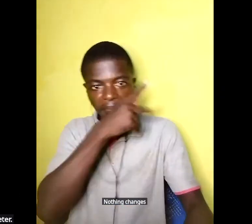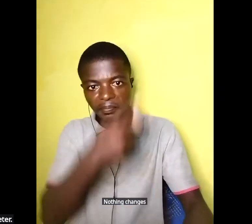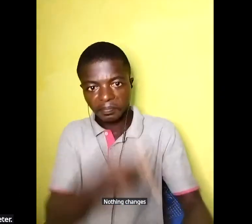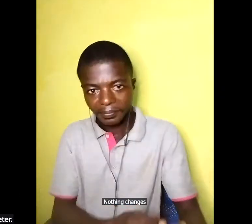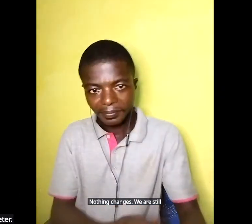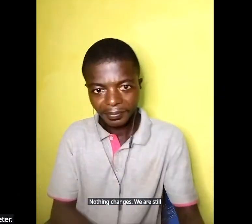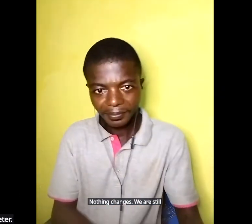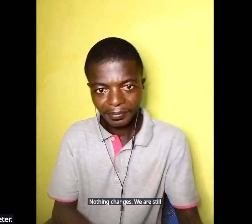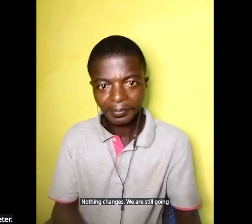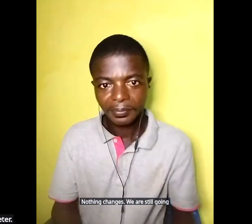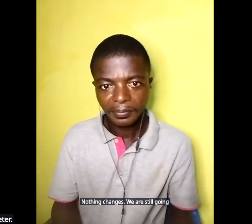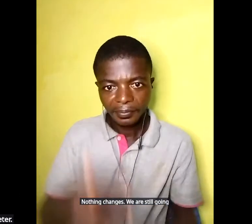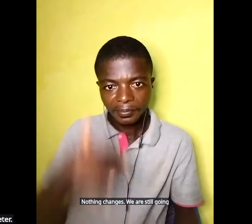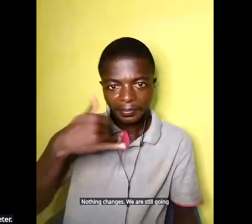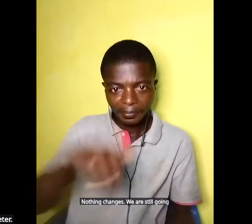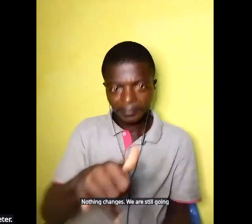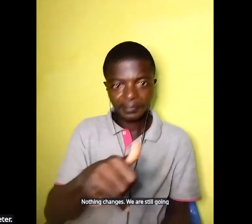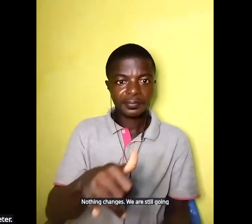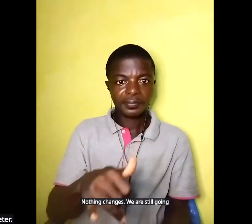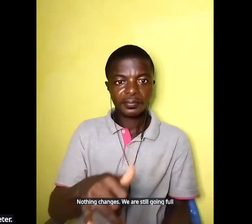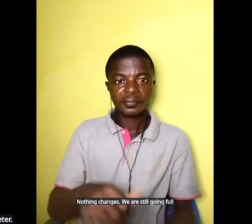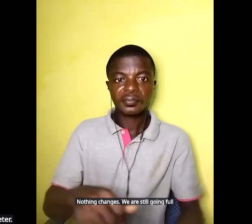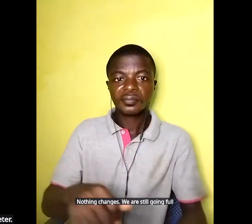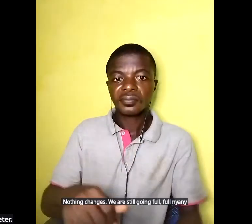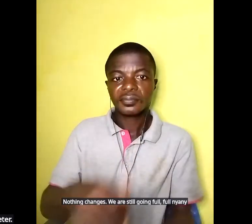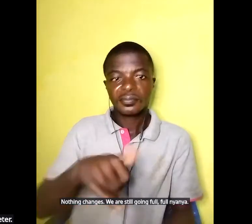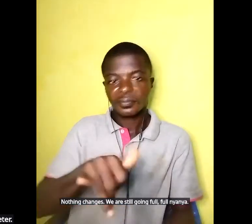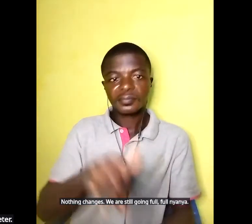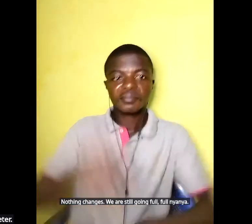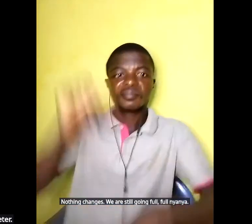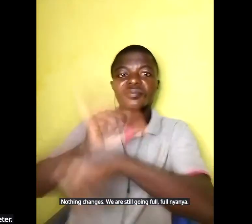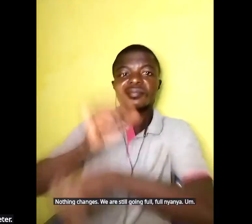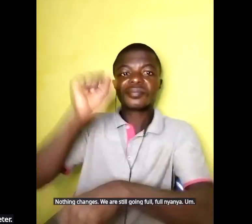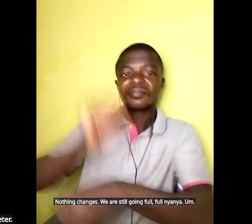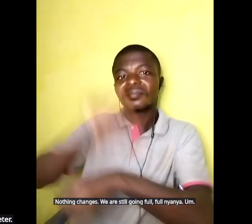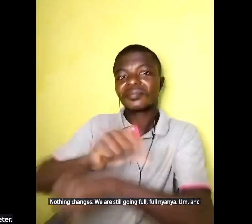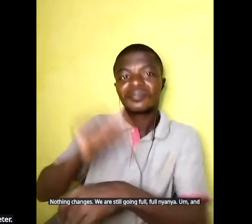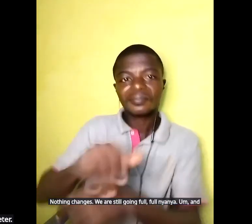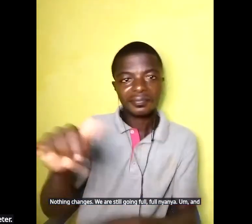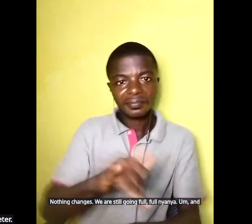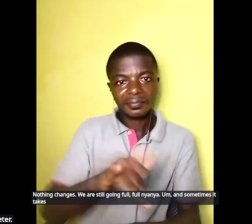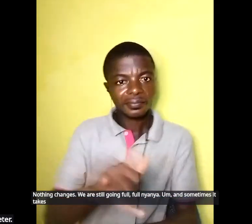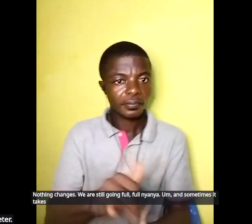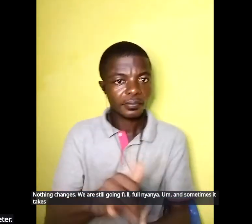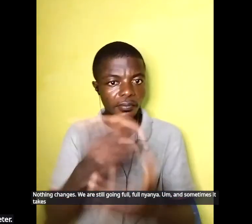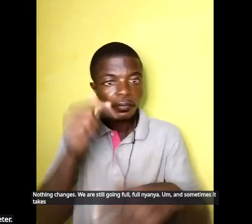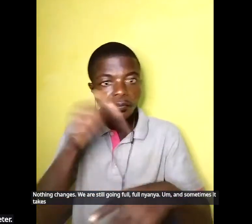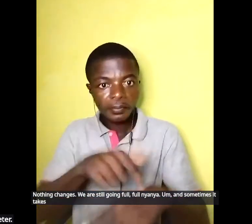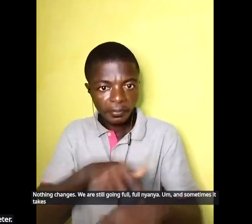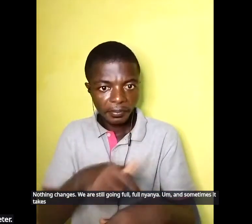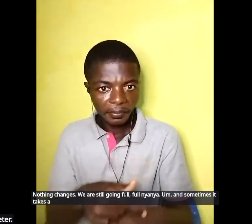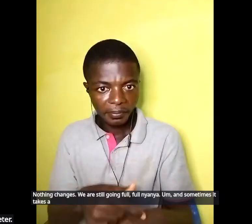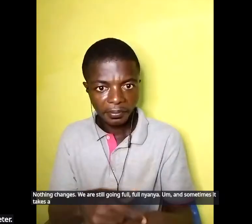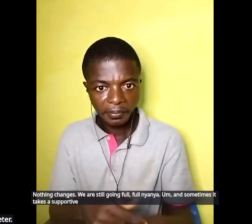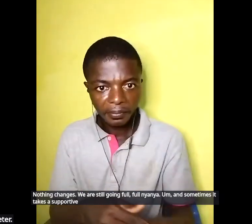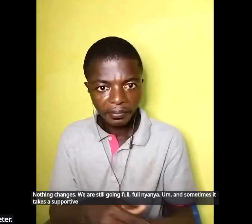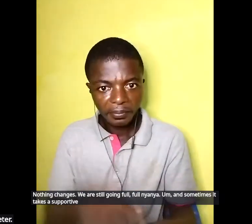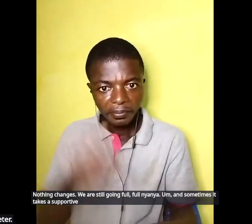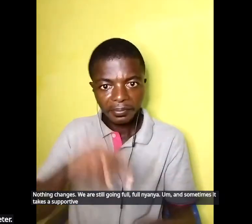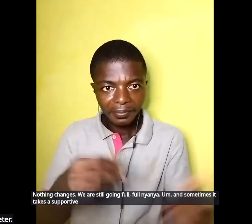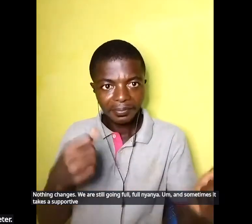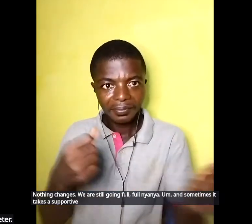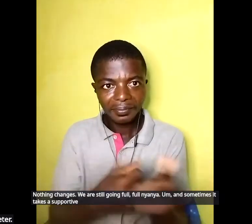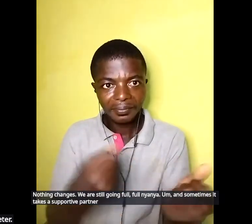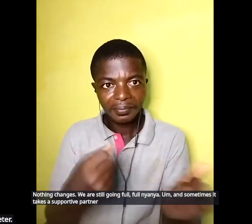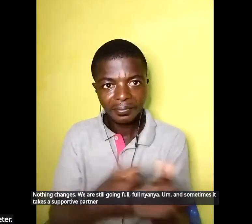still going full nyanya. And sometimes it takes a supportive